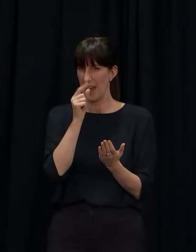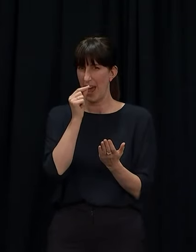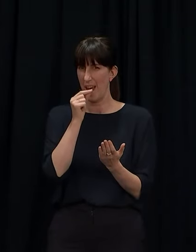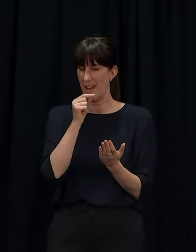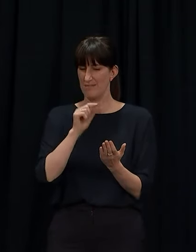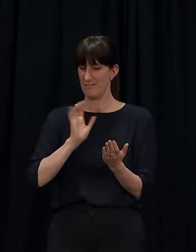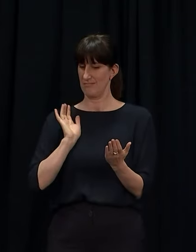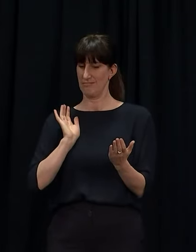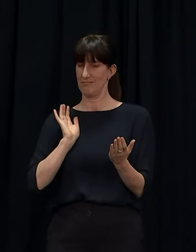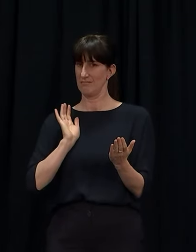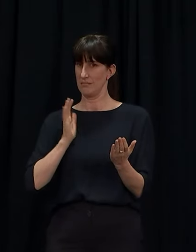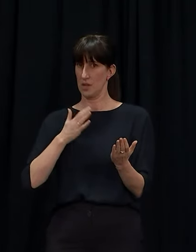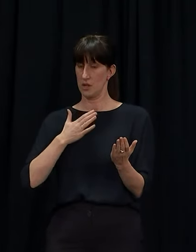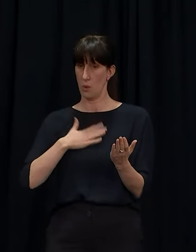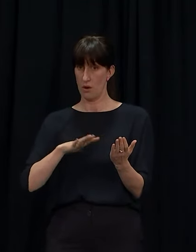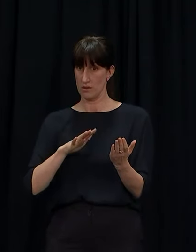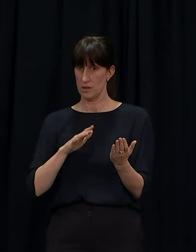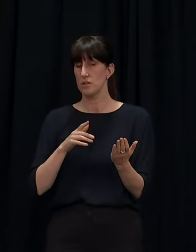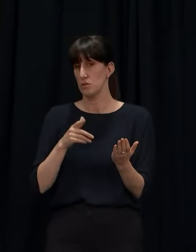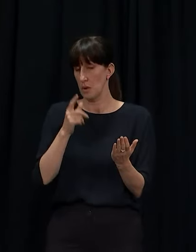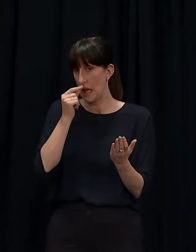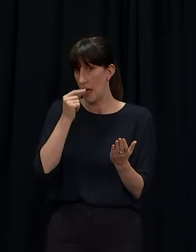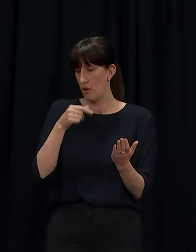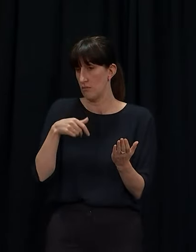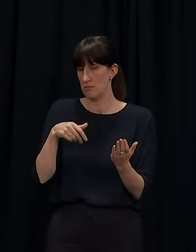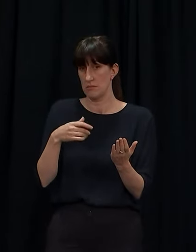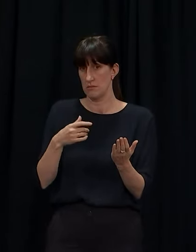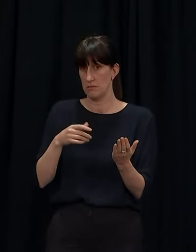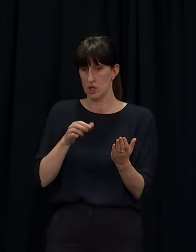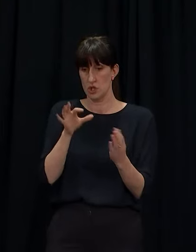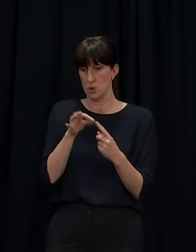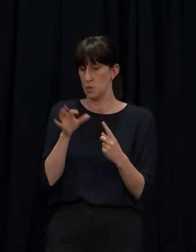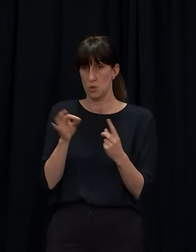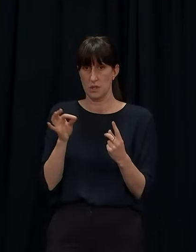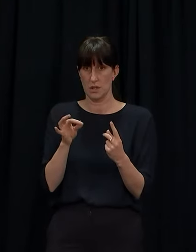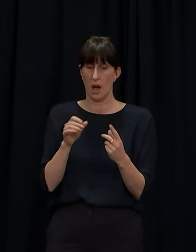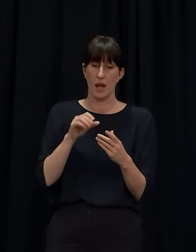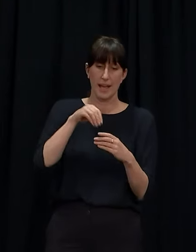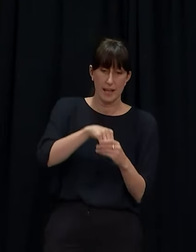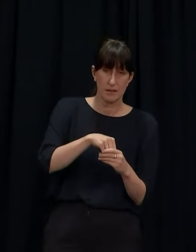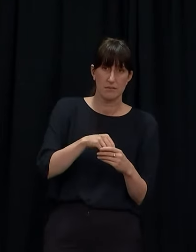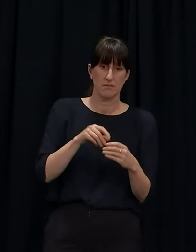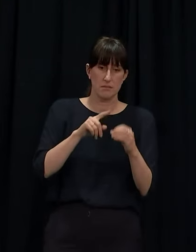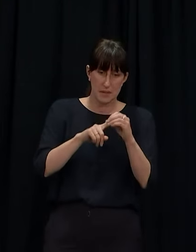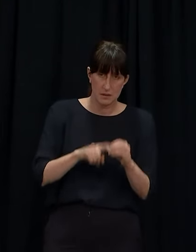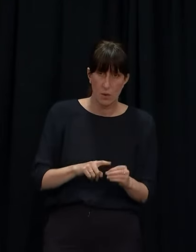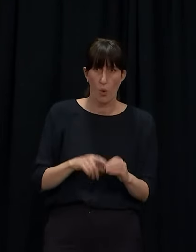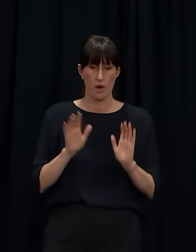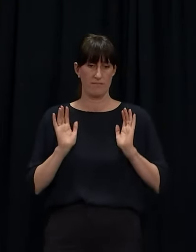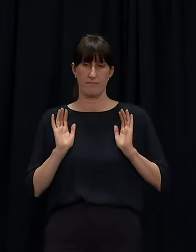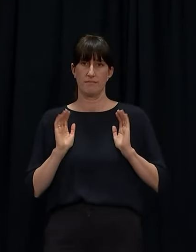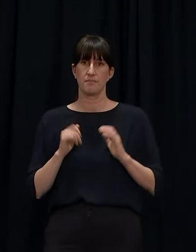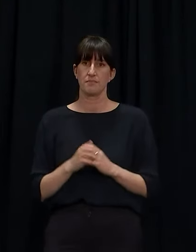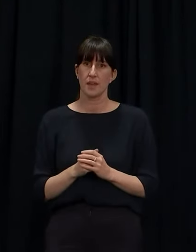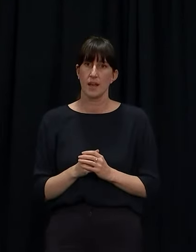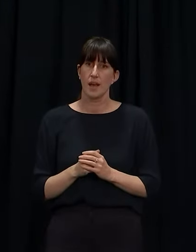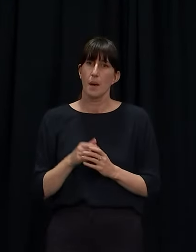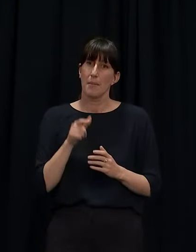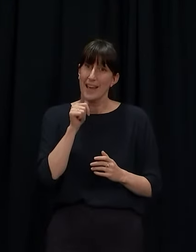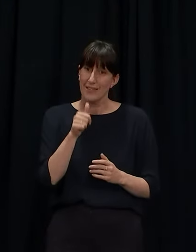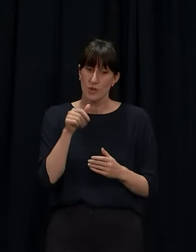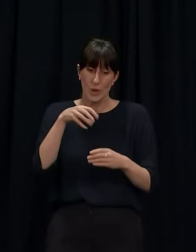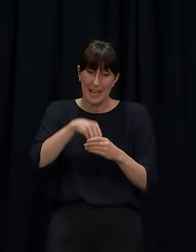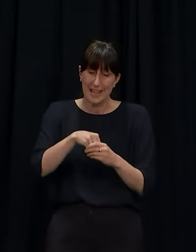This really helps give us a better understanding about the use of the vaccine and the effects of the